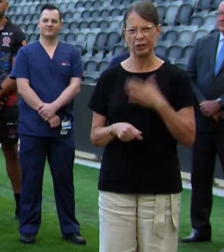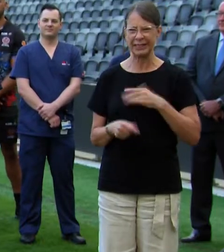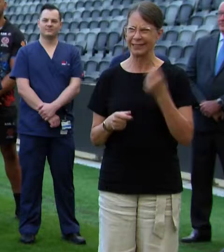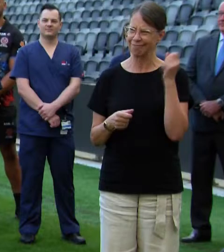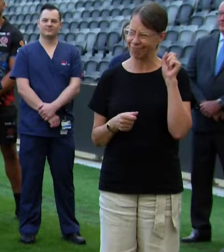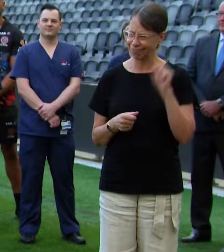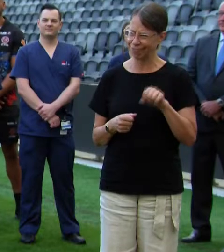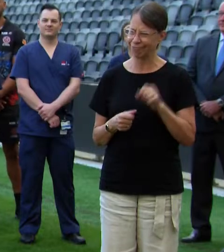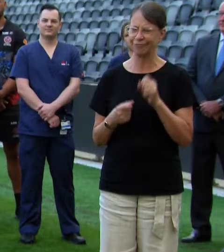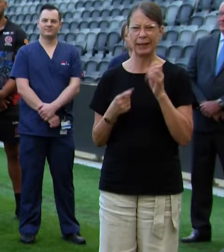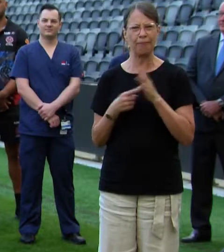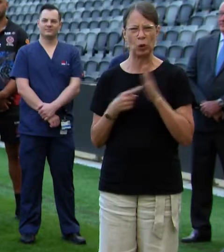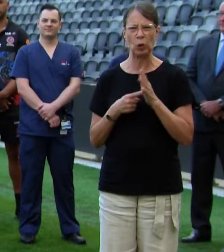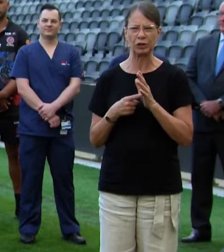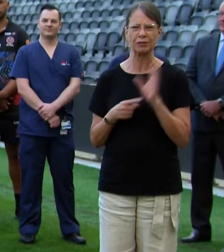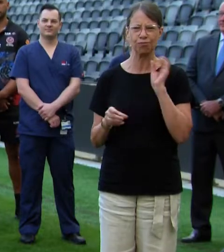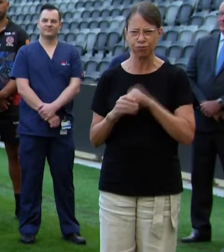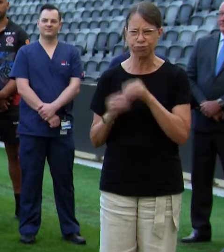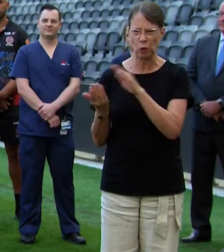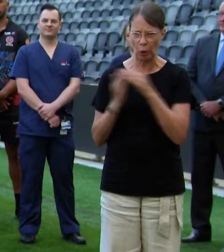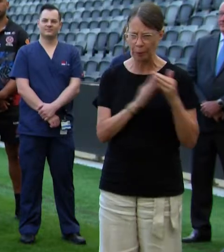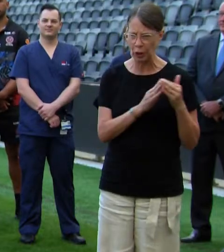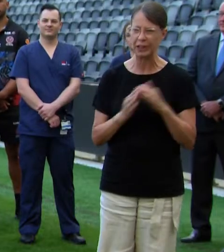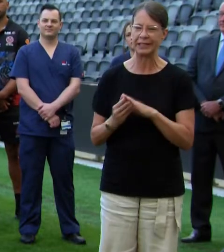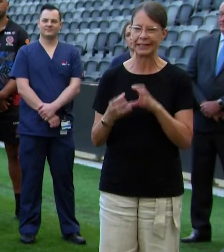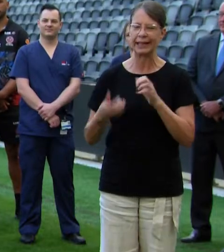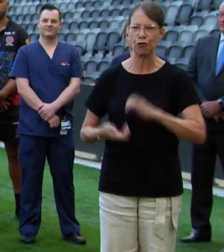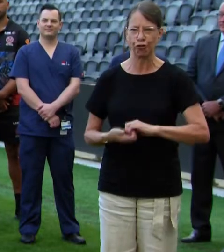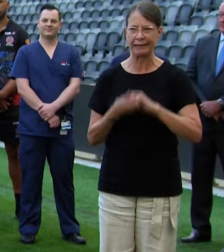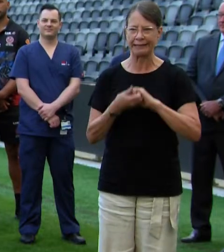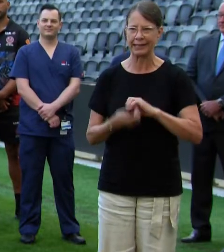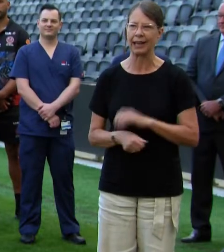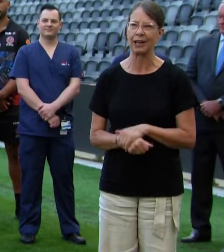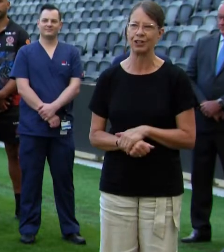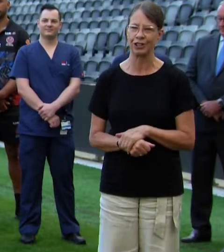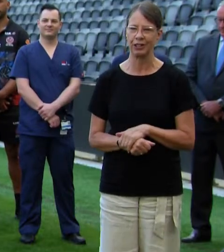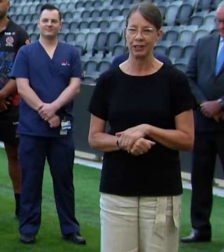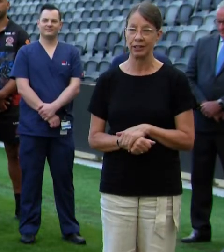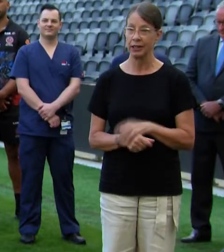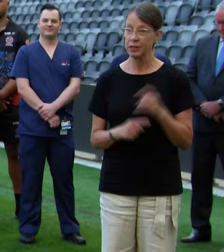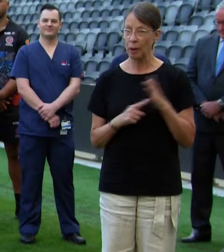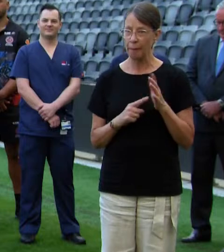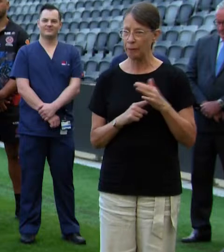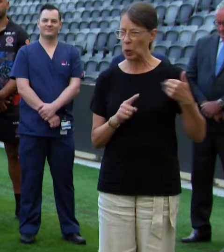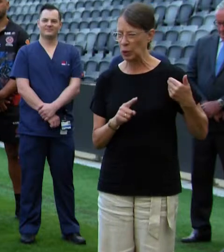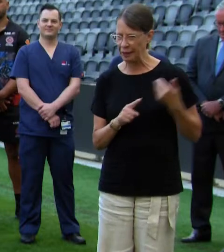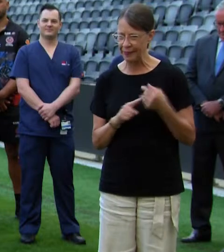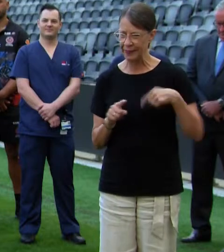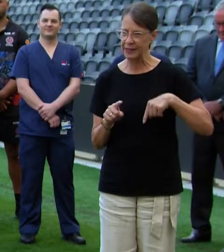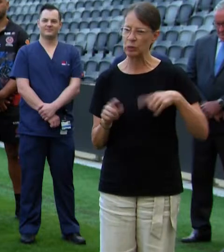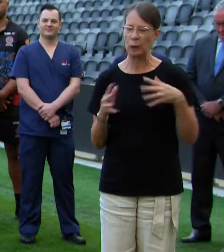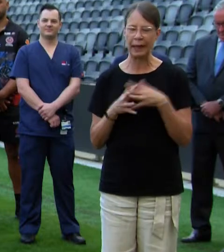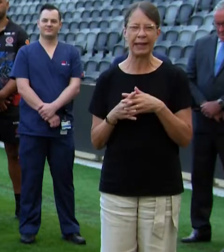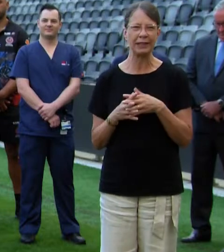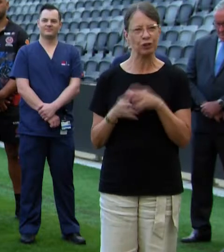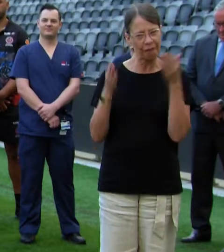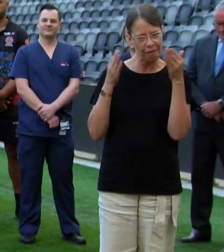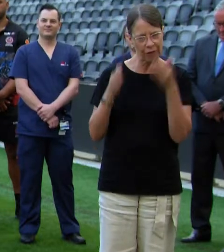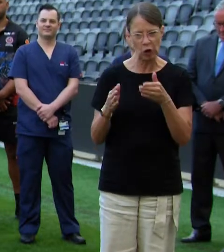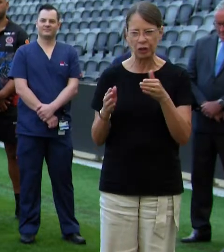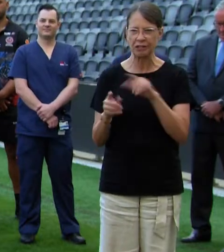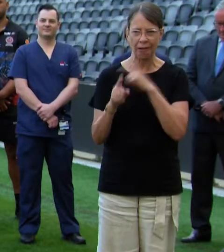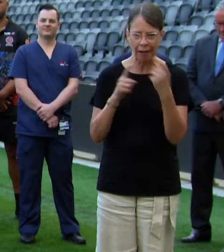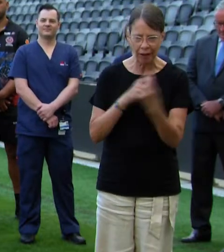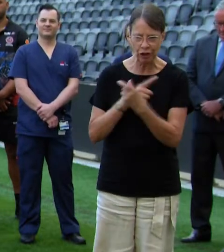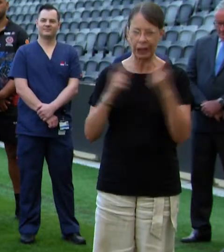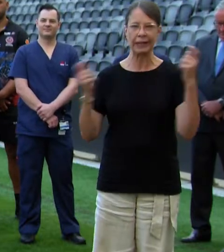It's been a week for the NRL and for the Indigenous All-Stars to focus on culture and to celebrate culture.